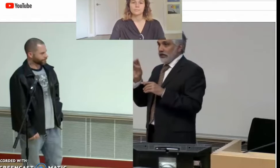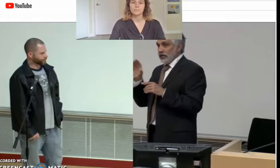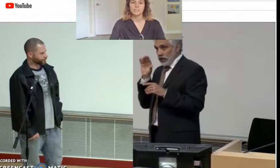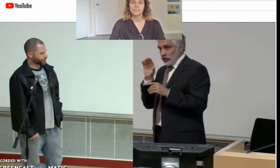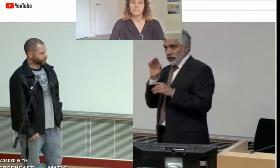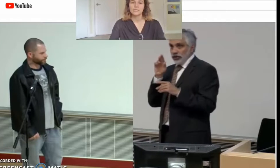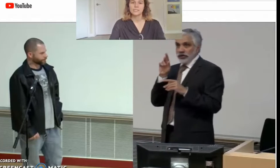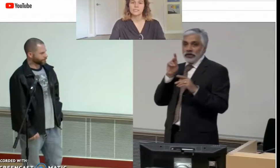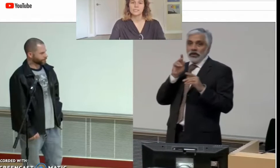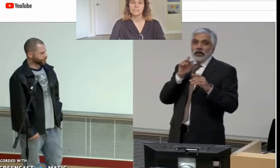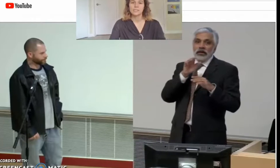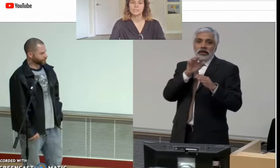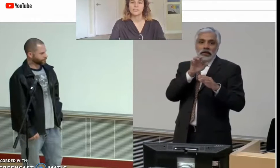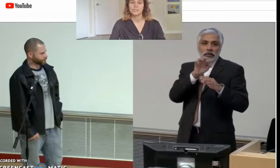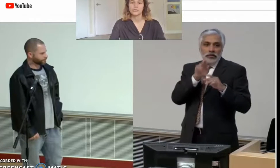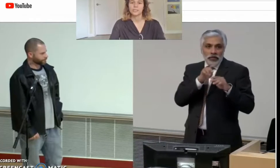In the 16th century,